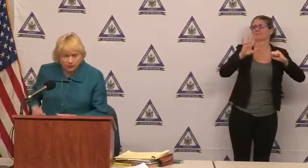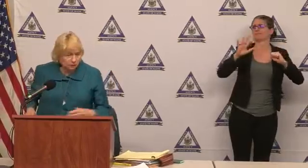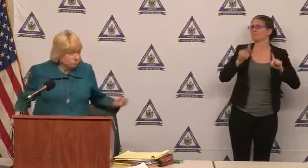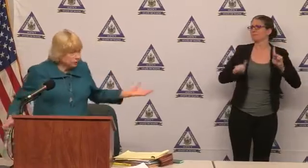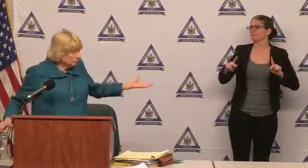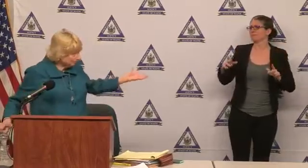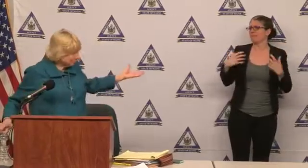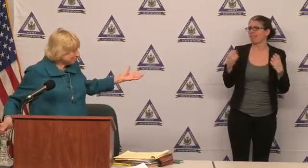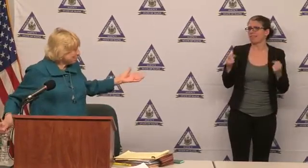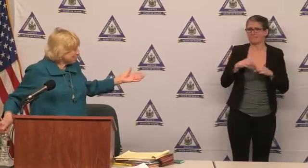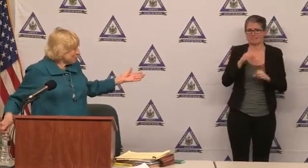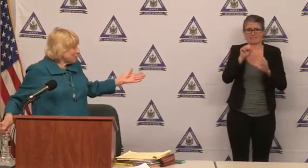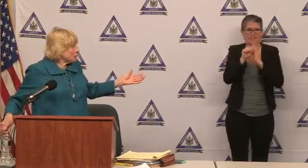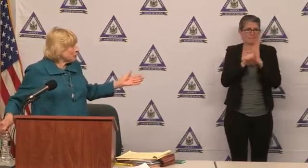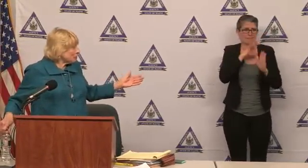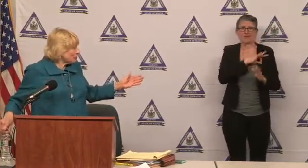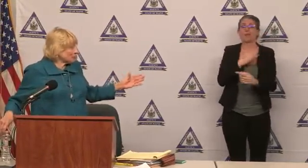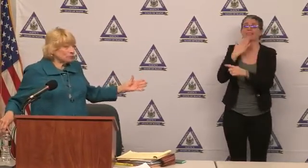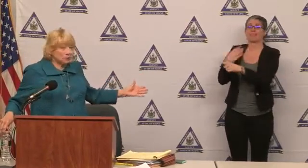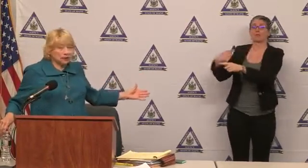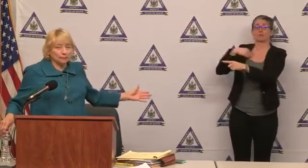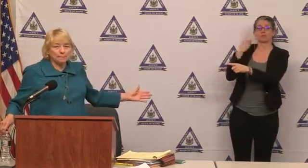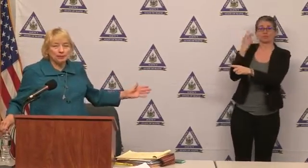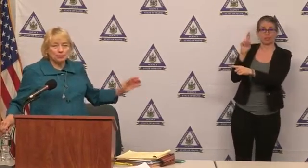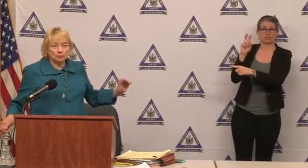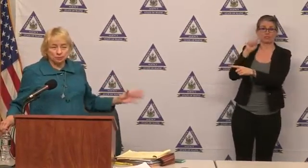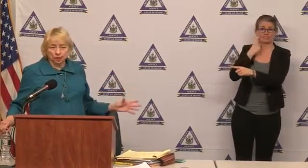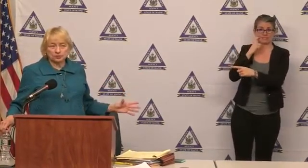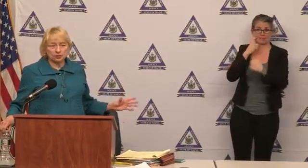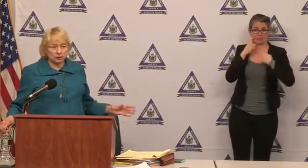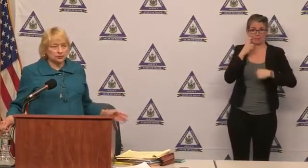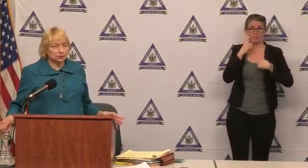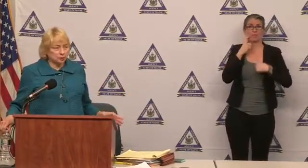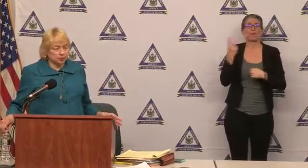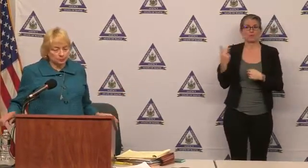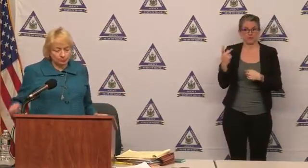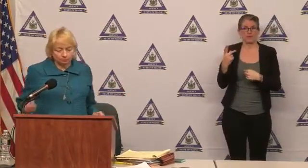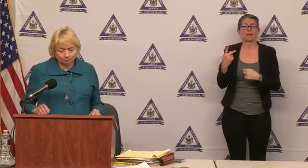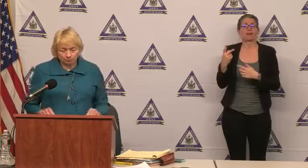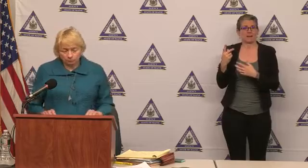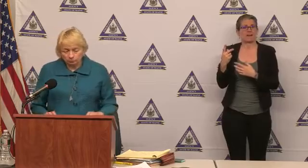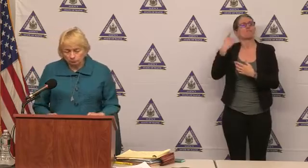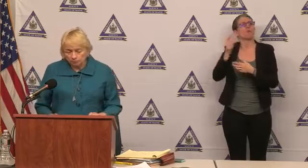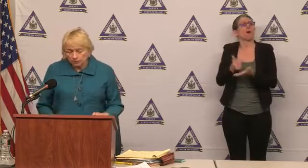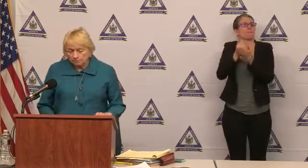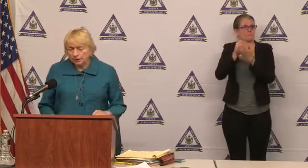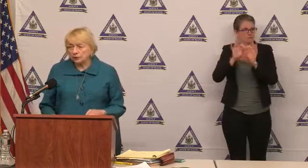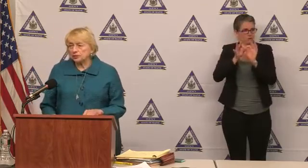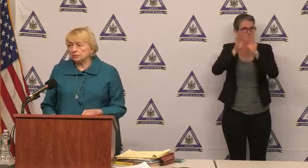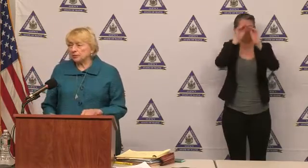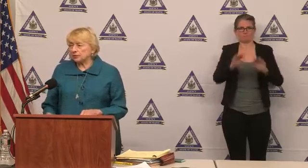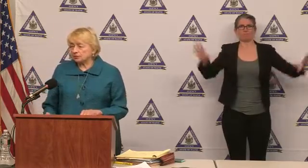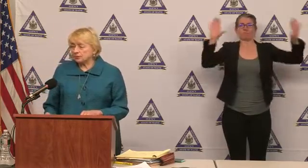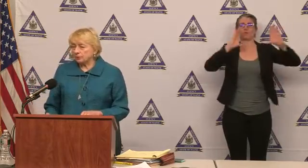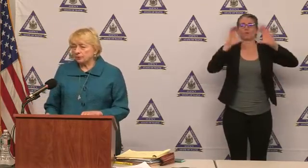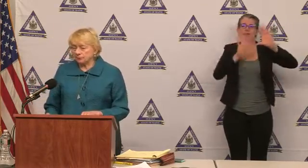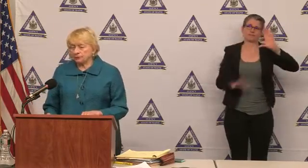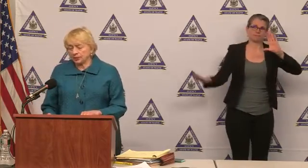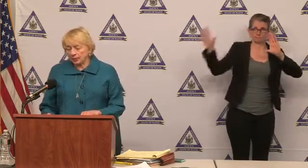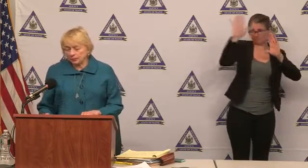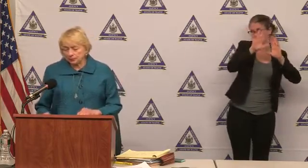And thank you, Regan, for helping us communicate to the broadest audience possible. I know I speak